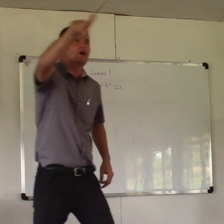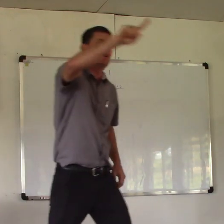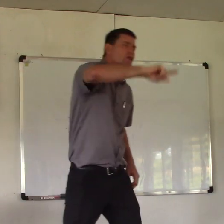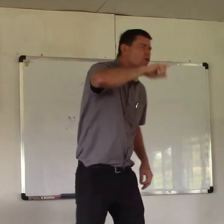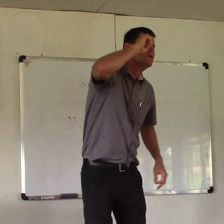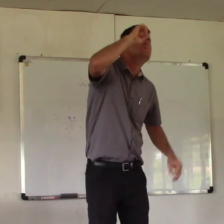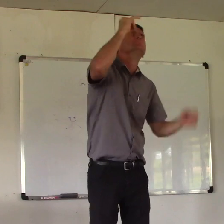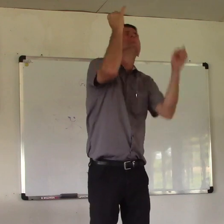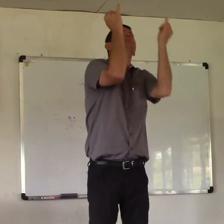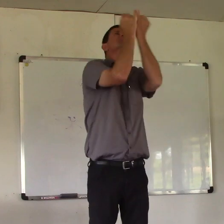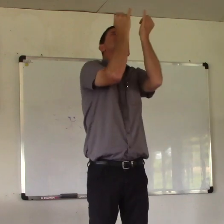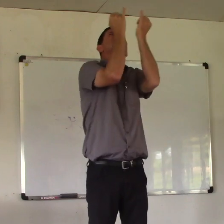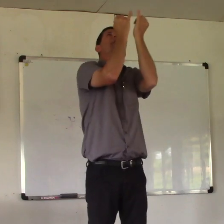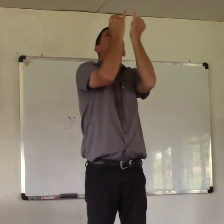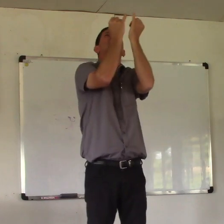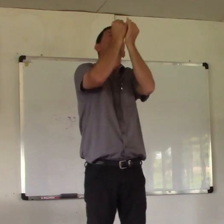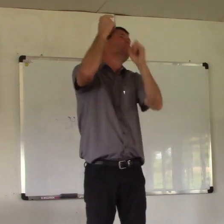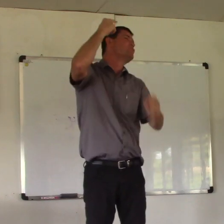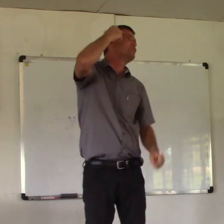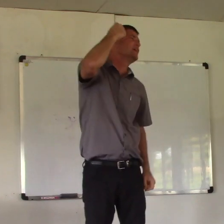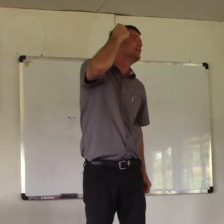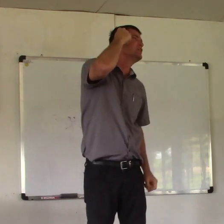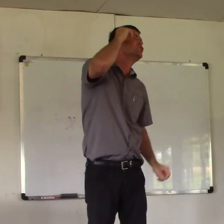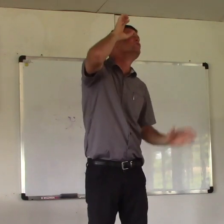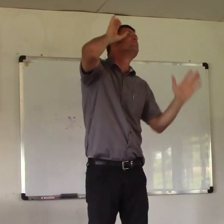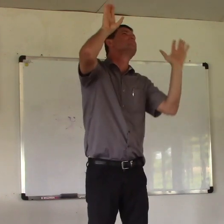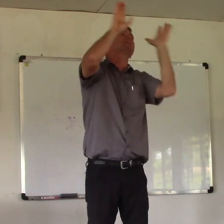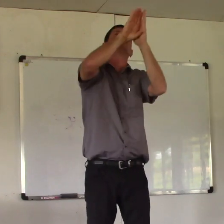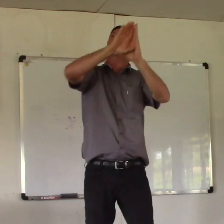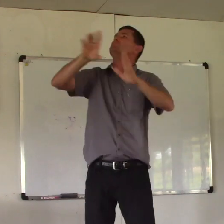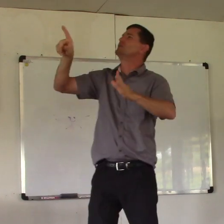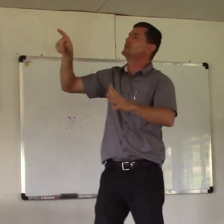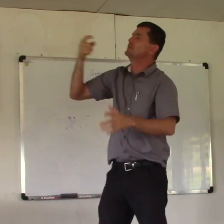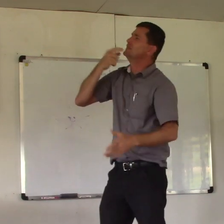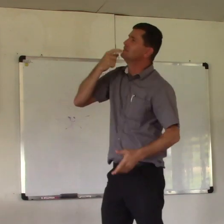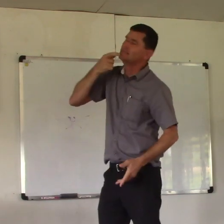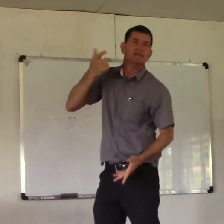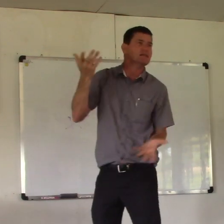all imagine, think, picture.